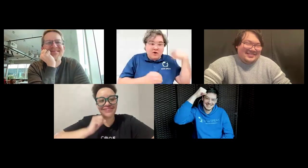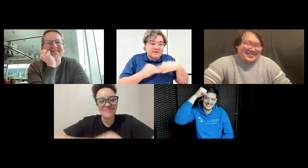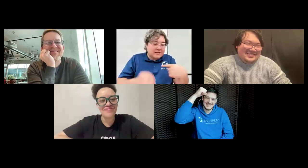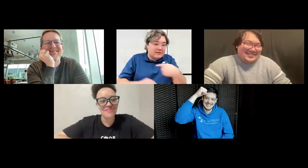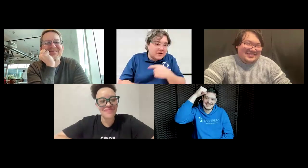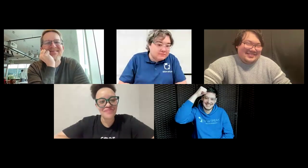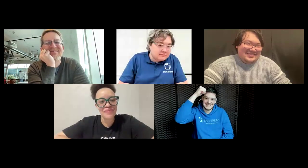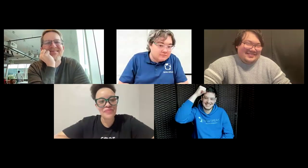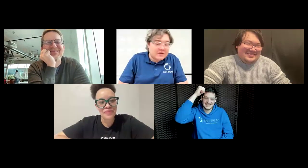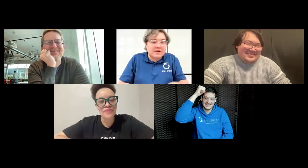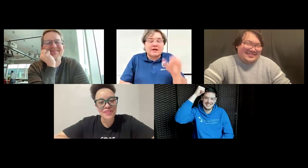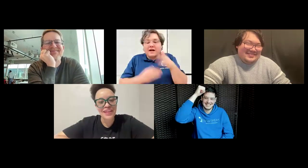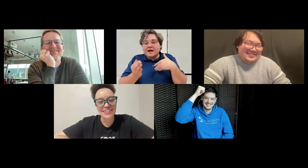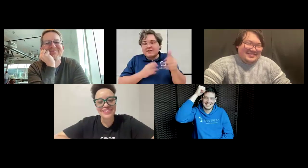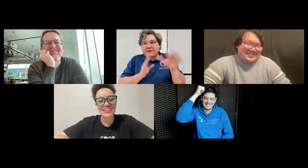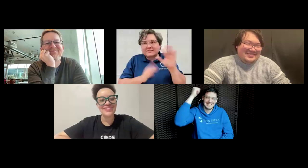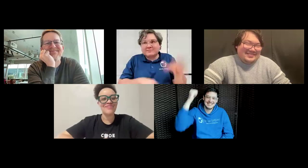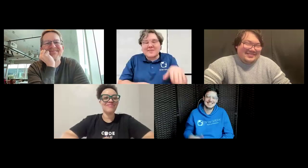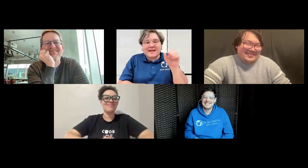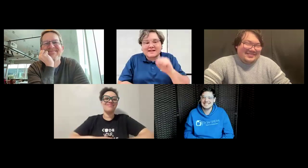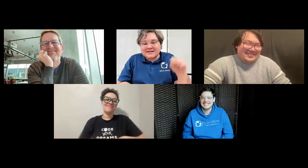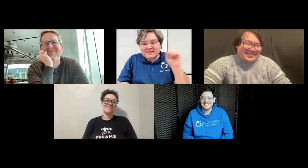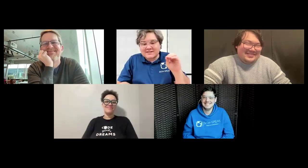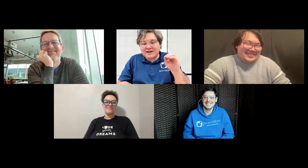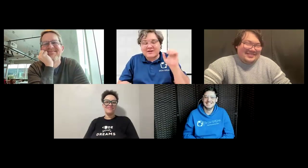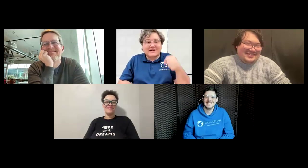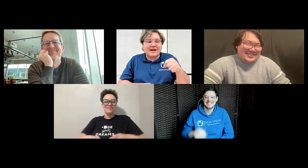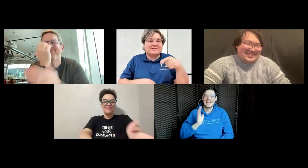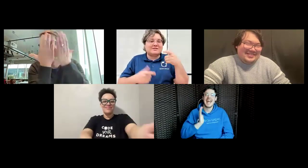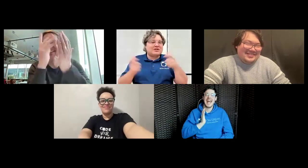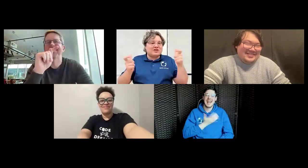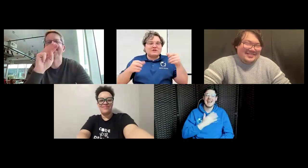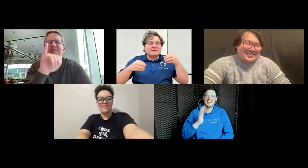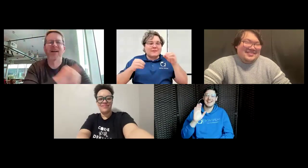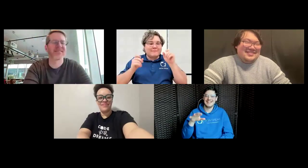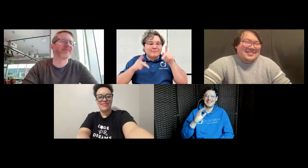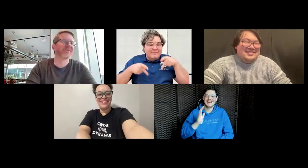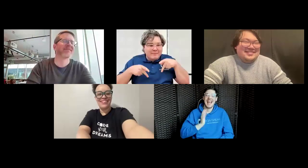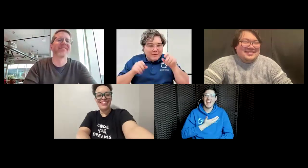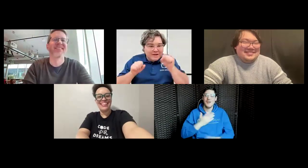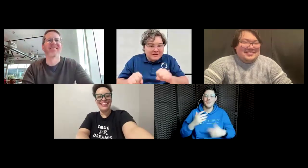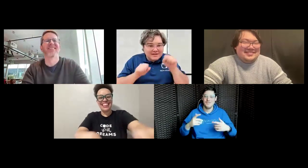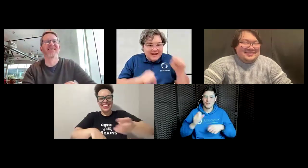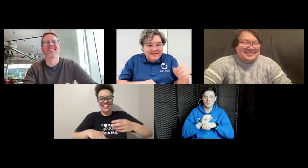it. And Brian is more crazy than I am. Anyway, so it's just like